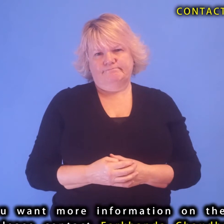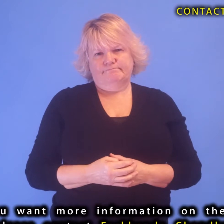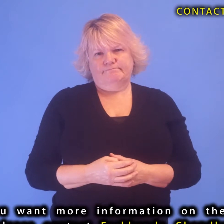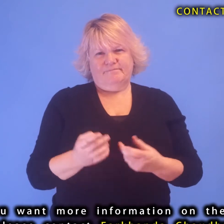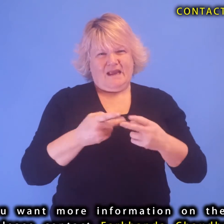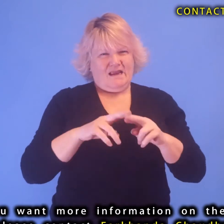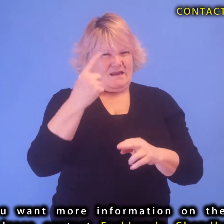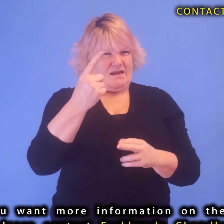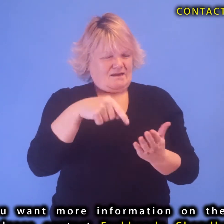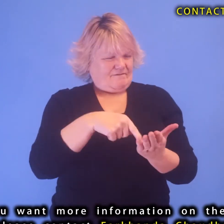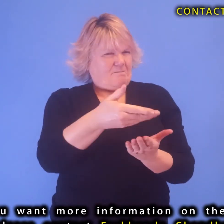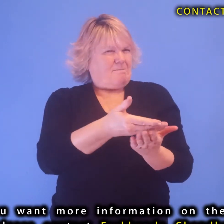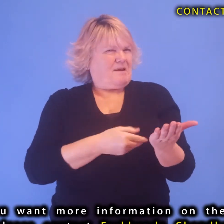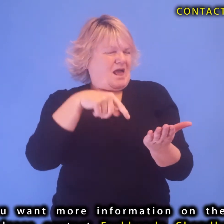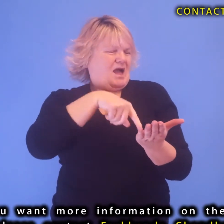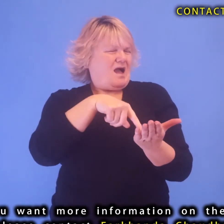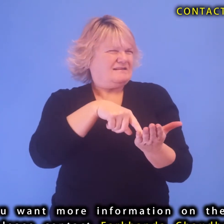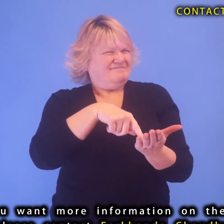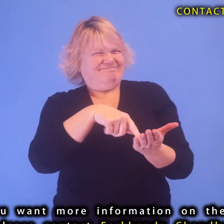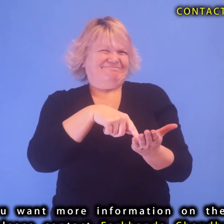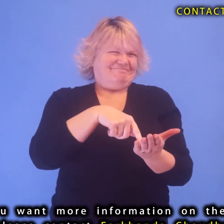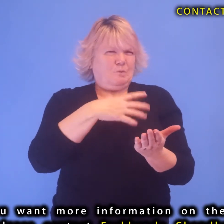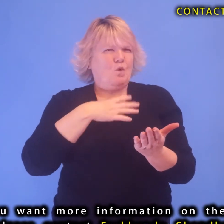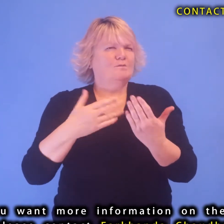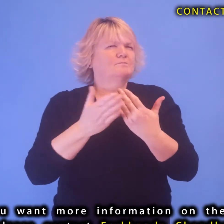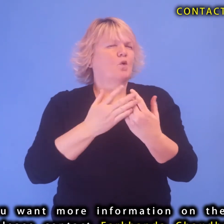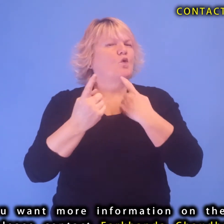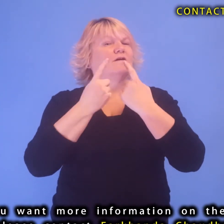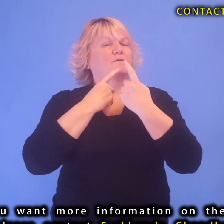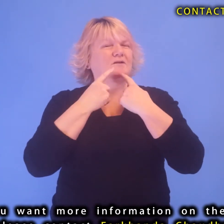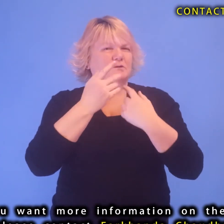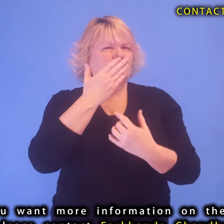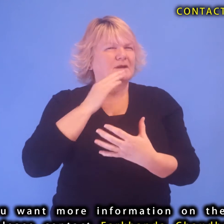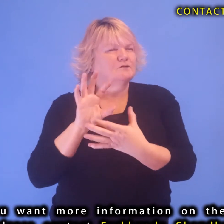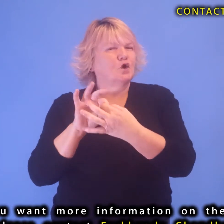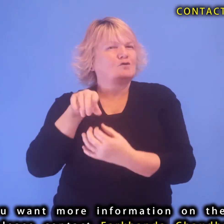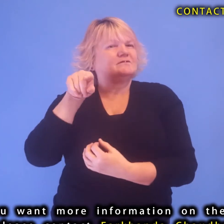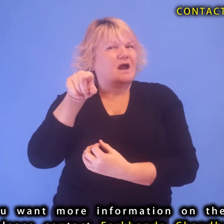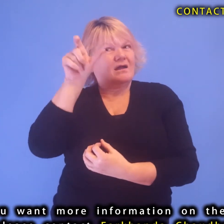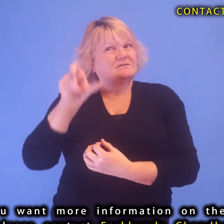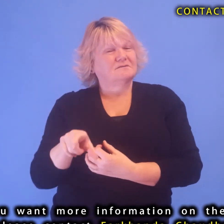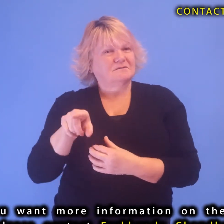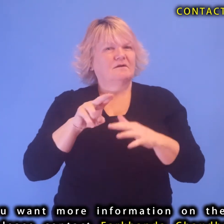If you want more information on the plan, please contact Farkanda Chowdhury.